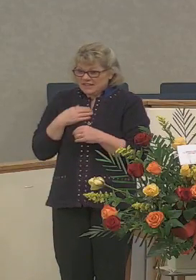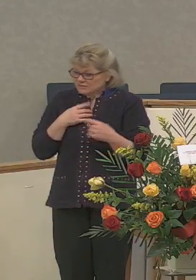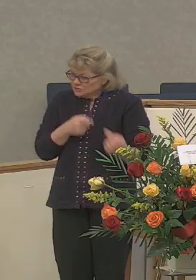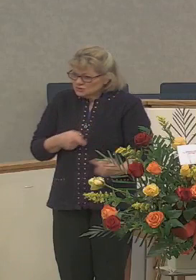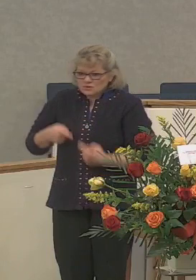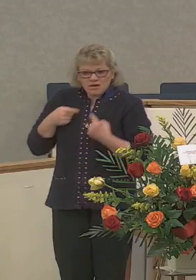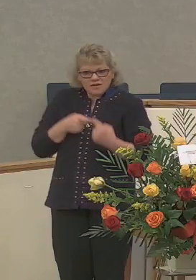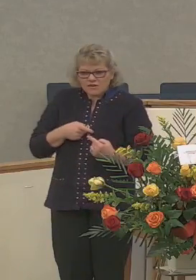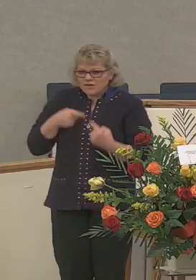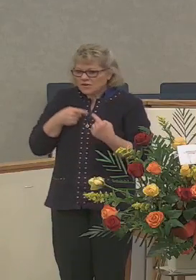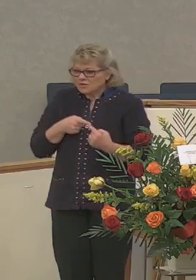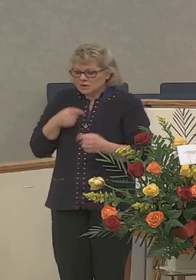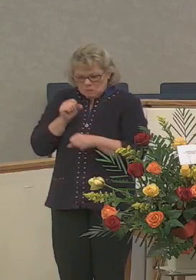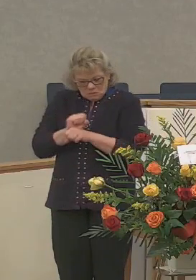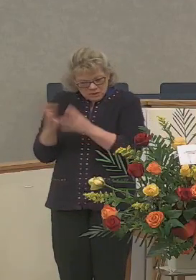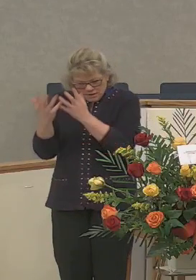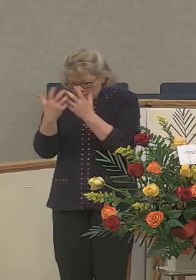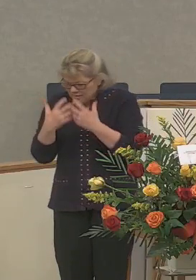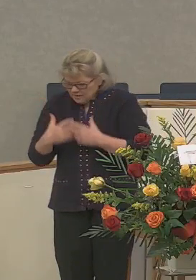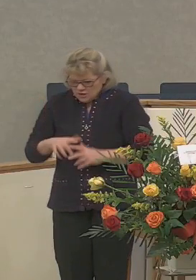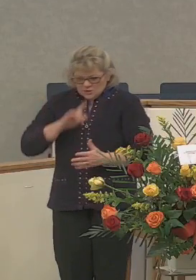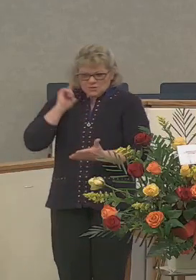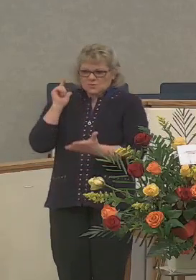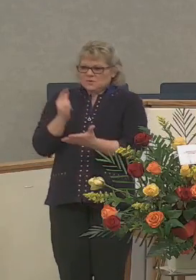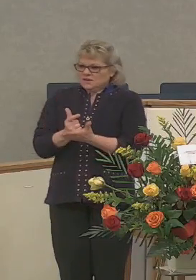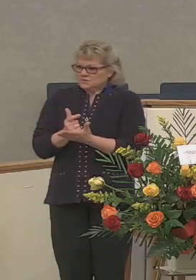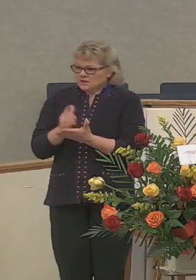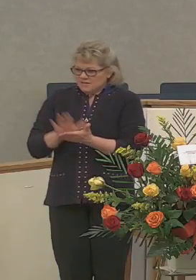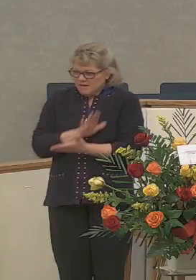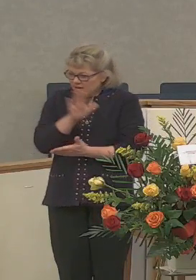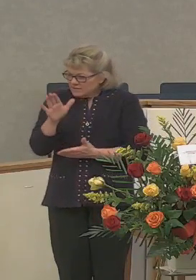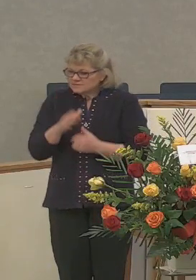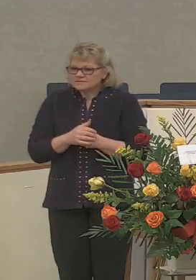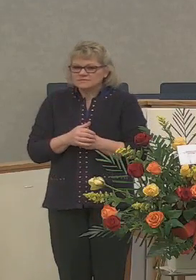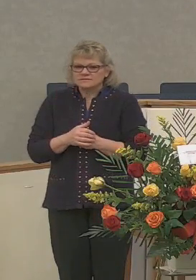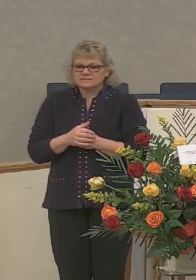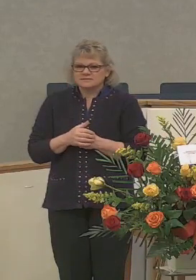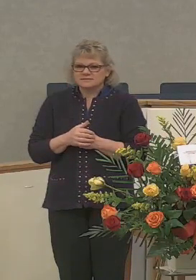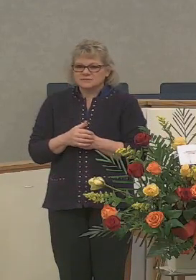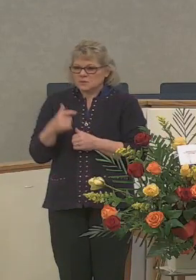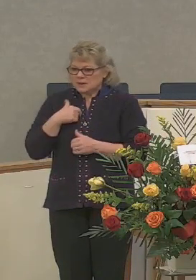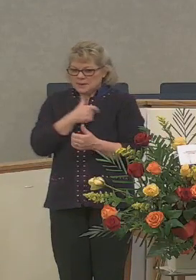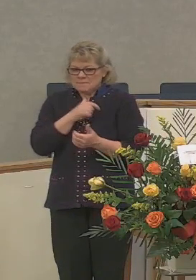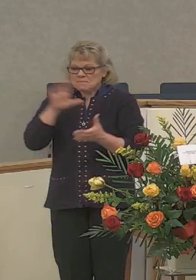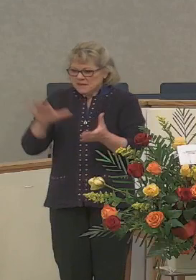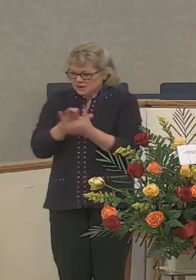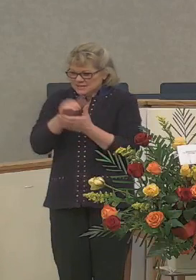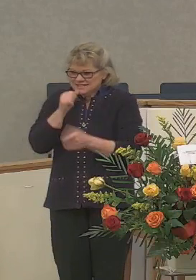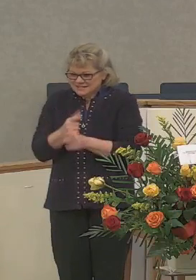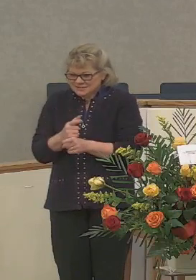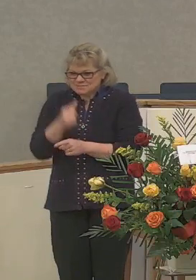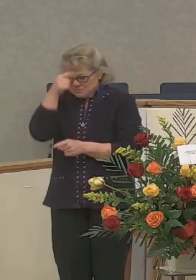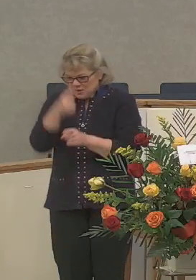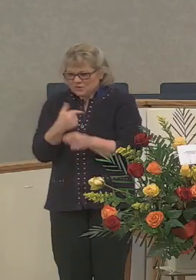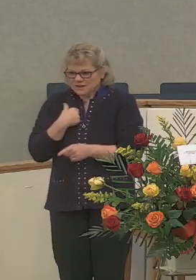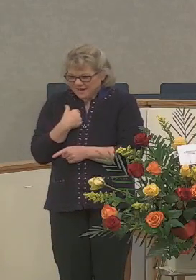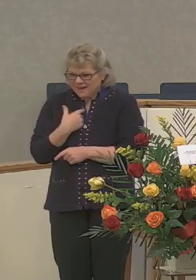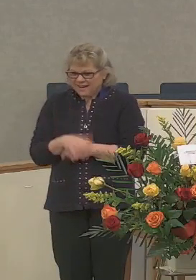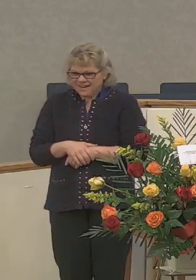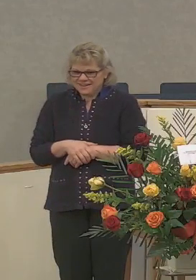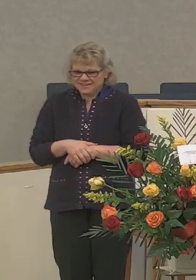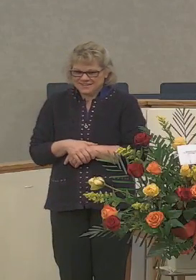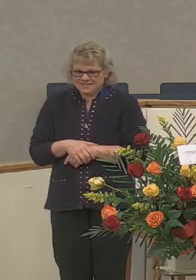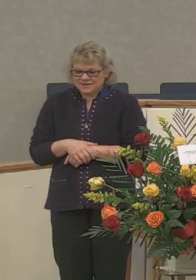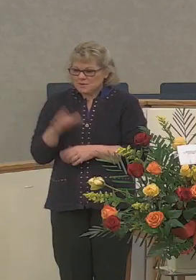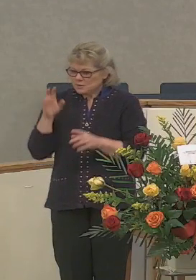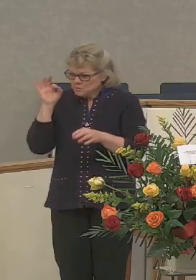struggled, and he worked it out and graduated from school. We married sisters, my brother and I. We were both called to preach together.